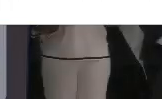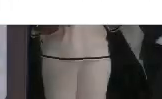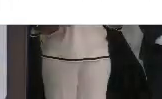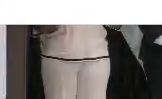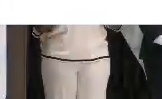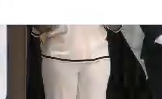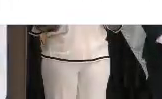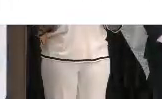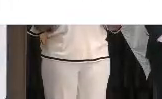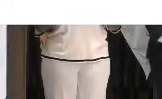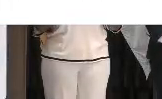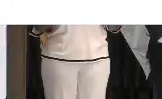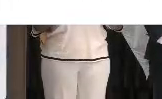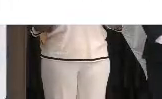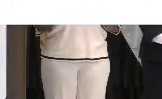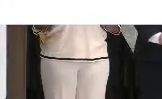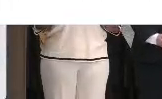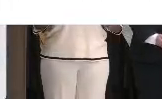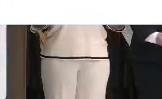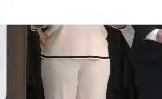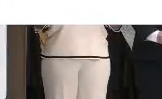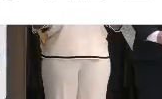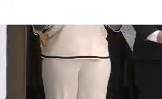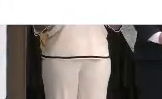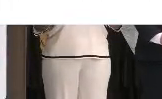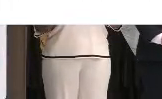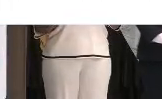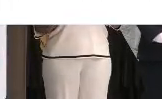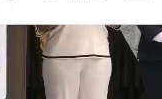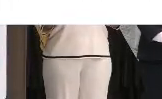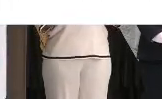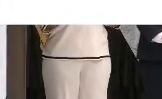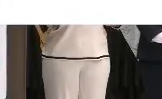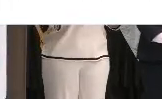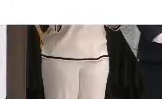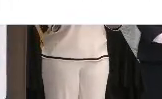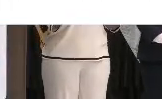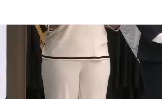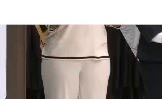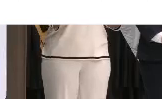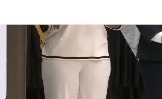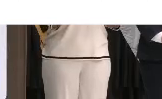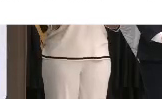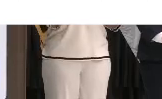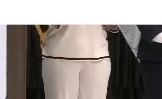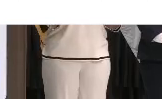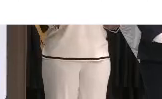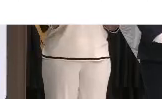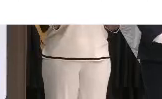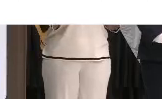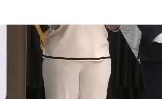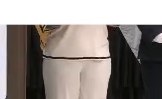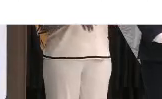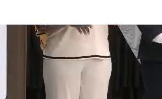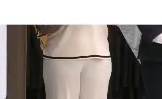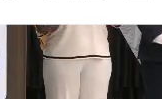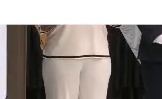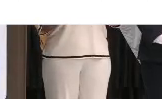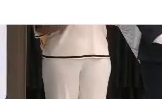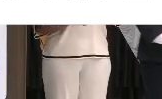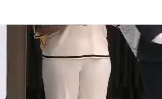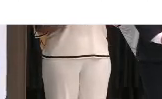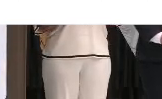on clearing the federal channel and opening vessel traffic to the port. Yesterday, we showed you a 3D sonar rendering of the